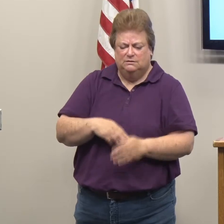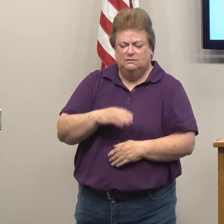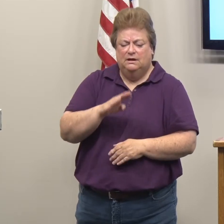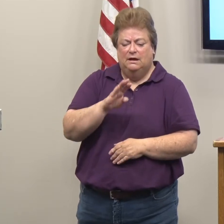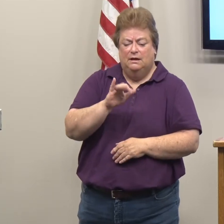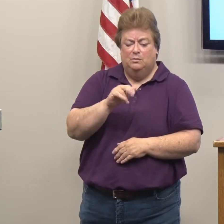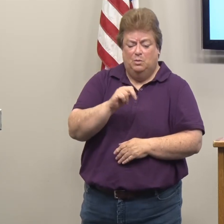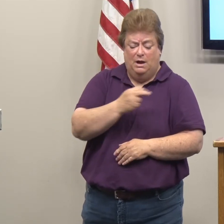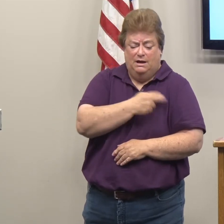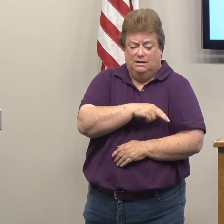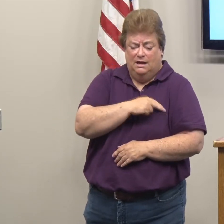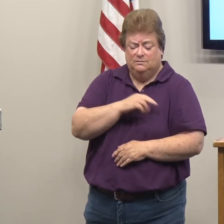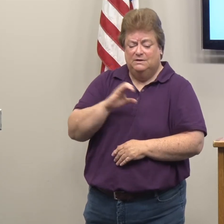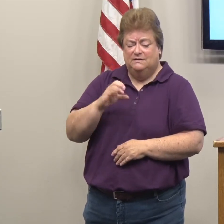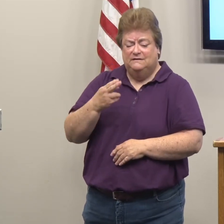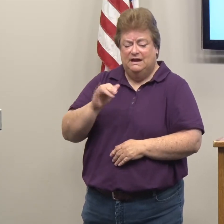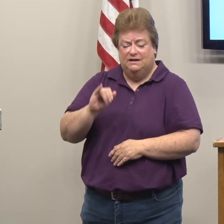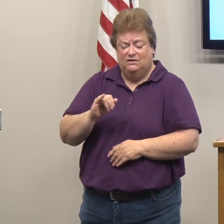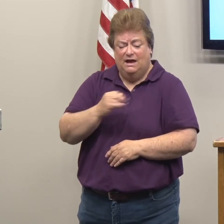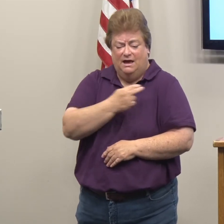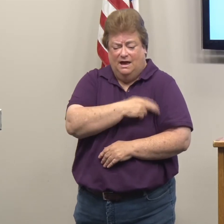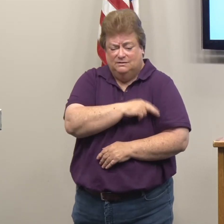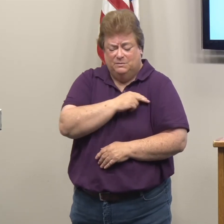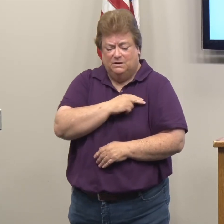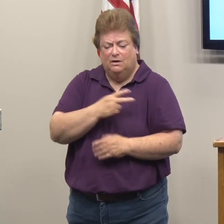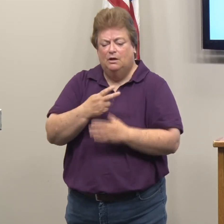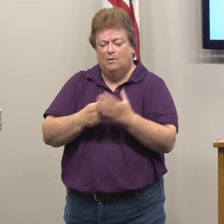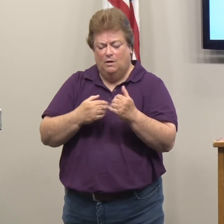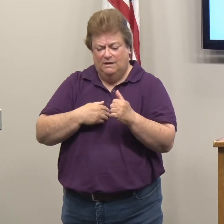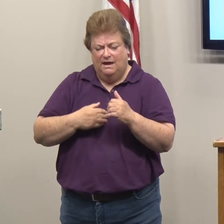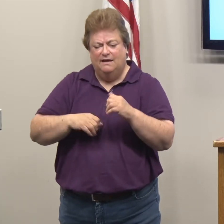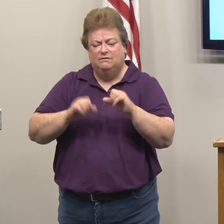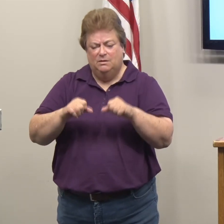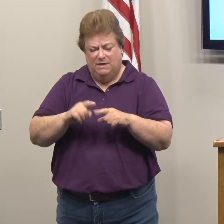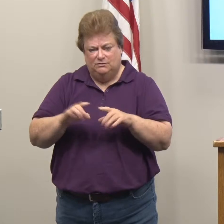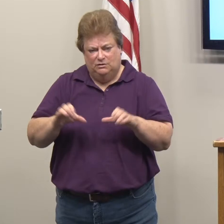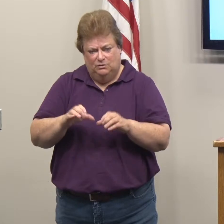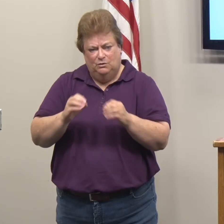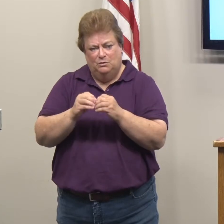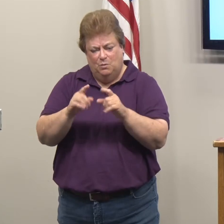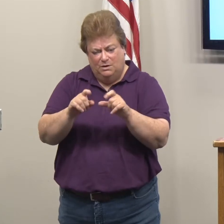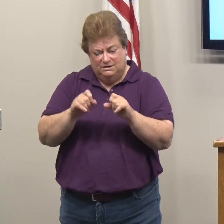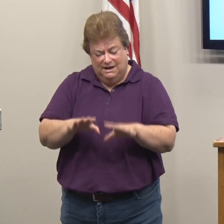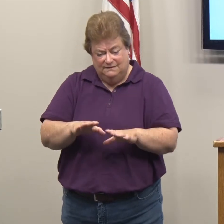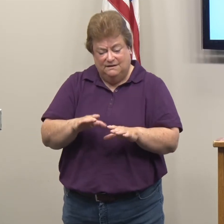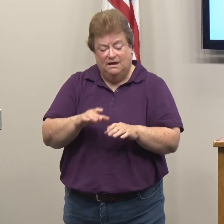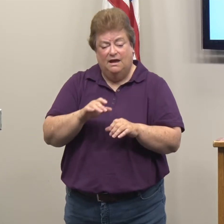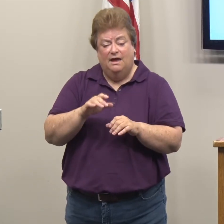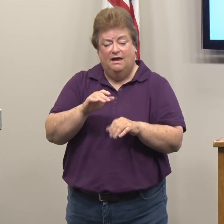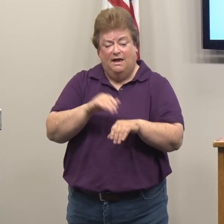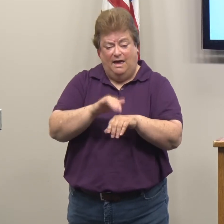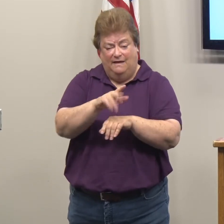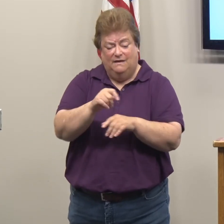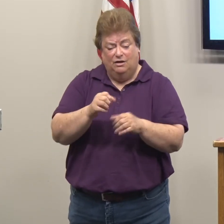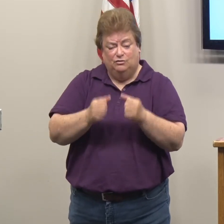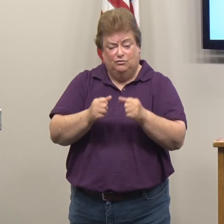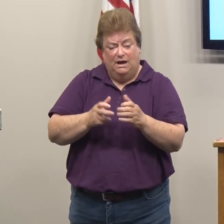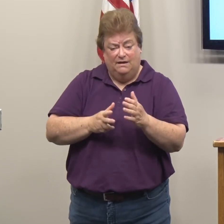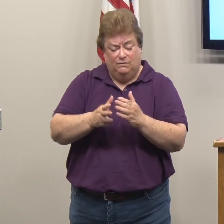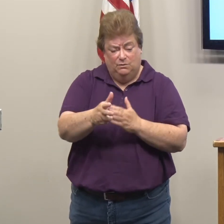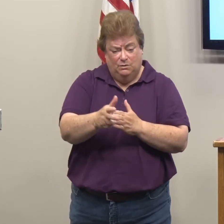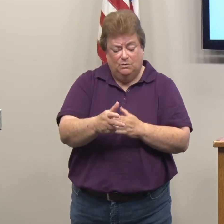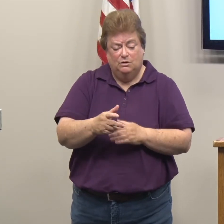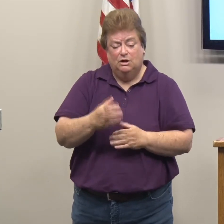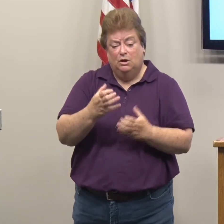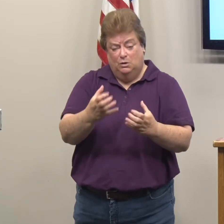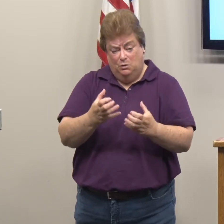and CHI Health St. Elizabeth both have capacity to do more testing at their drive-through testing sites. To get